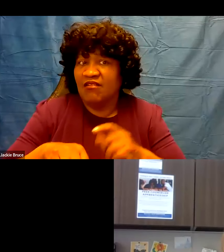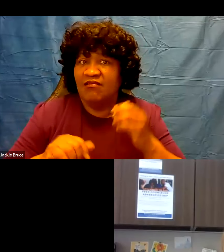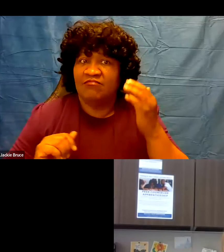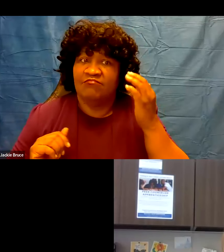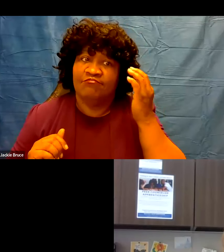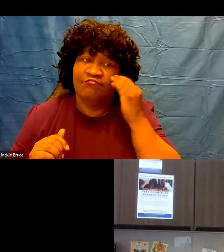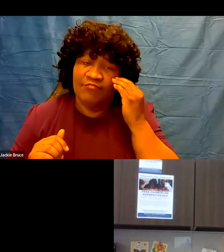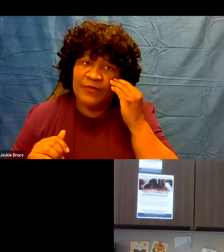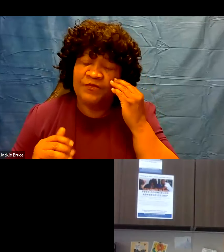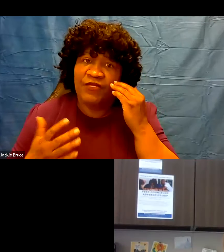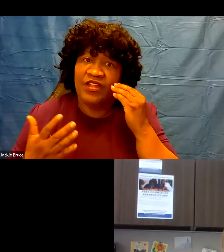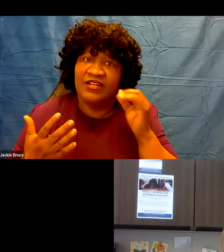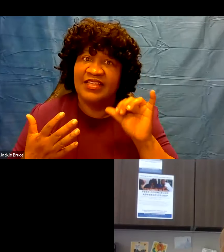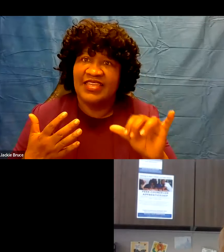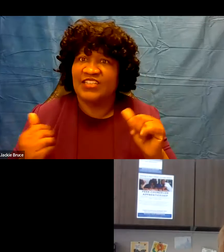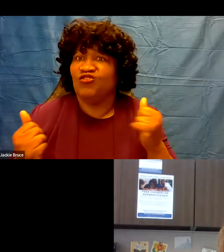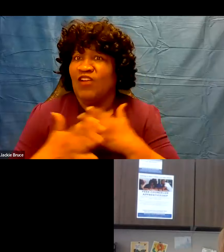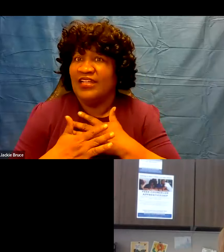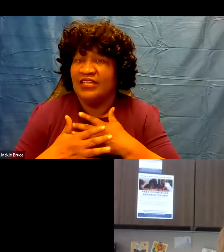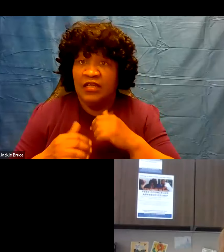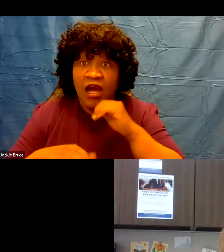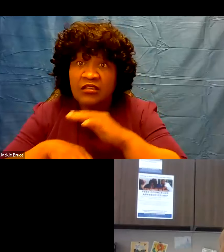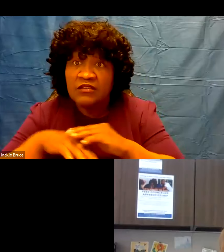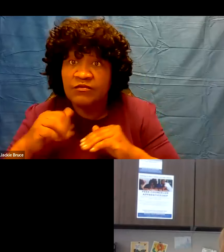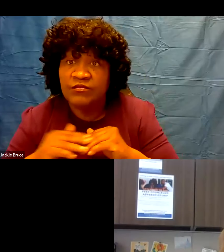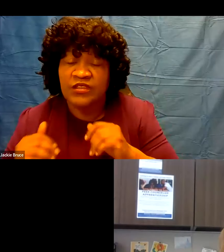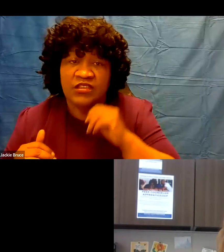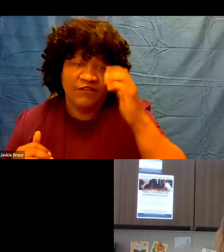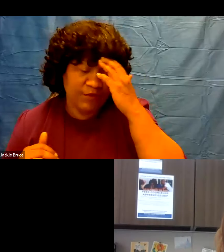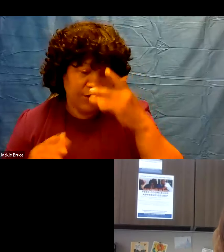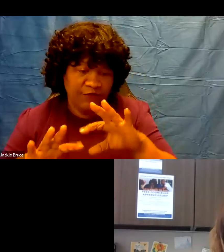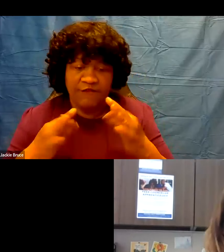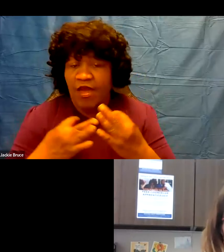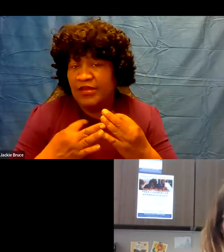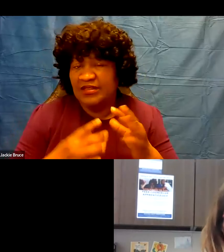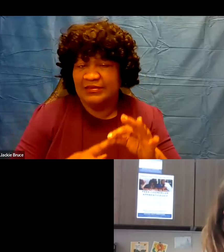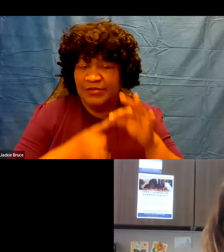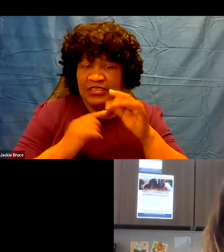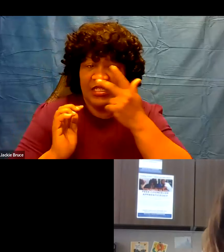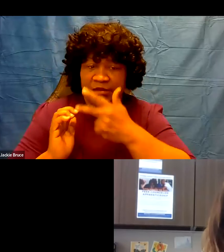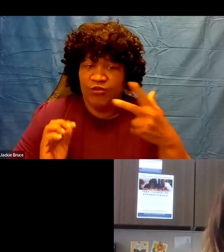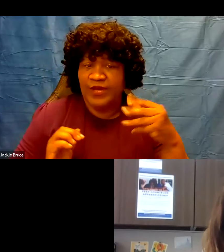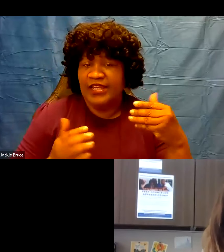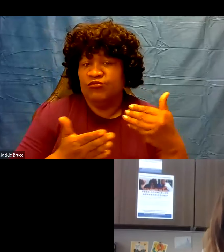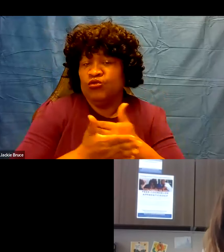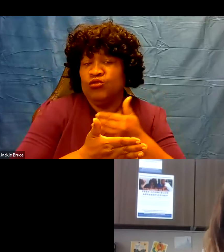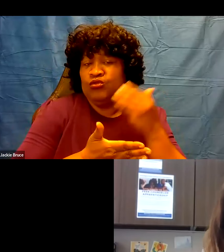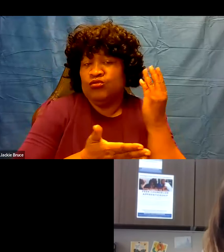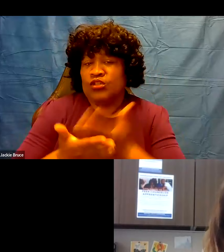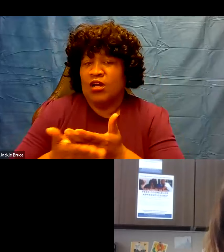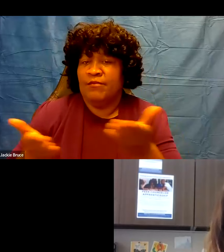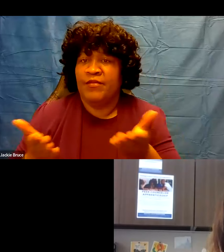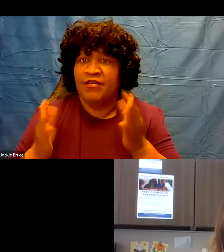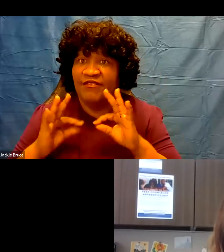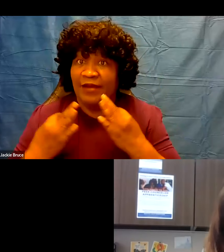that this may feel very frightening and uncomfortable and unfamiliar to families, particularly immigrant and newcomer families? Okay, that's a